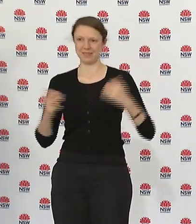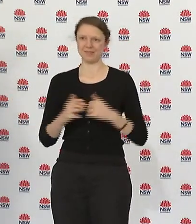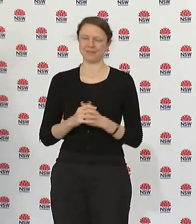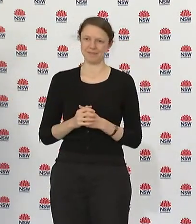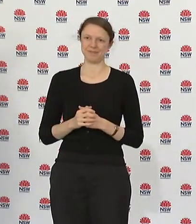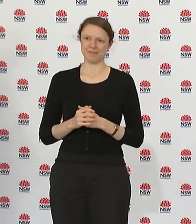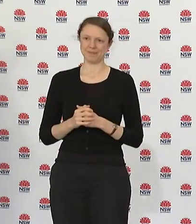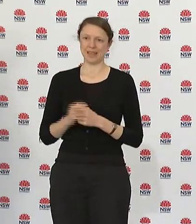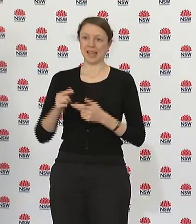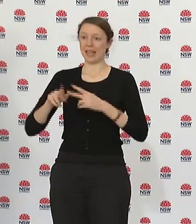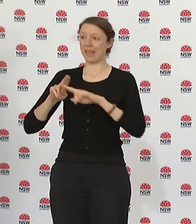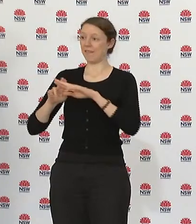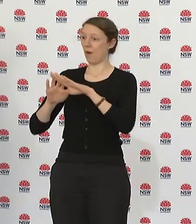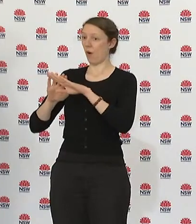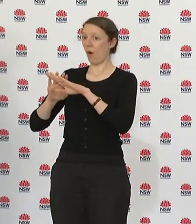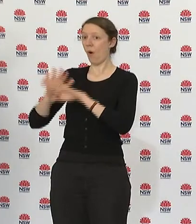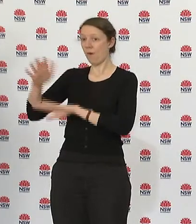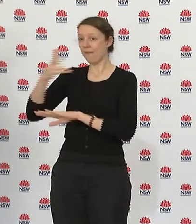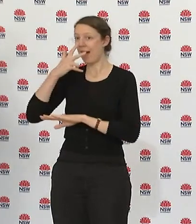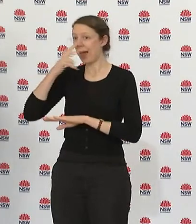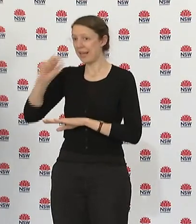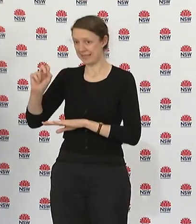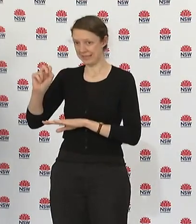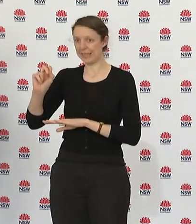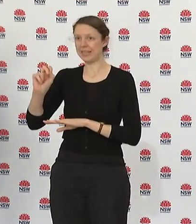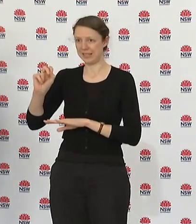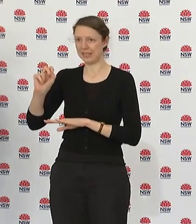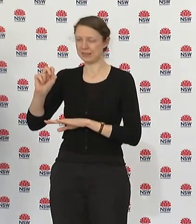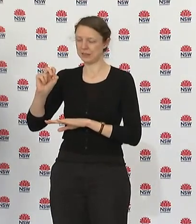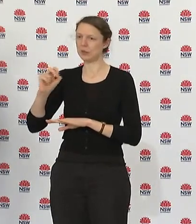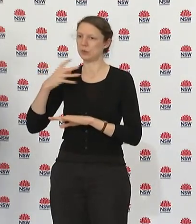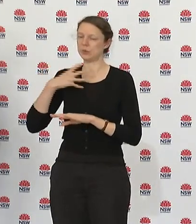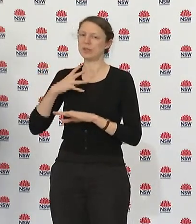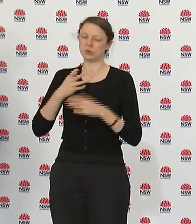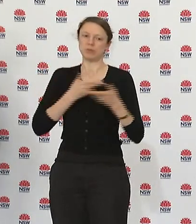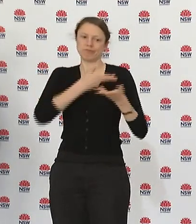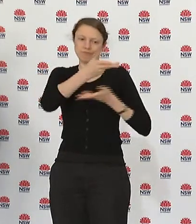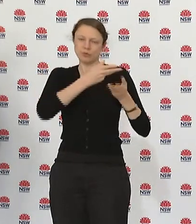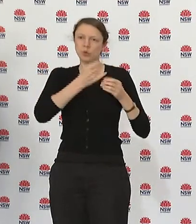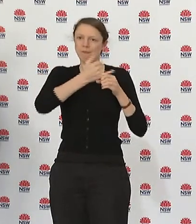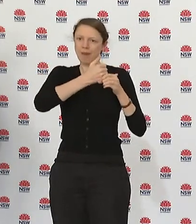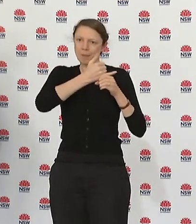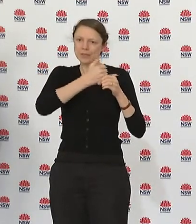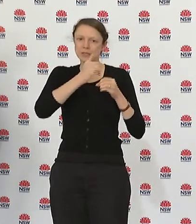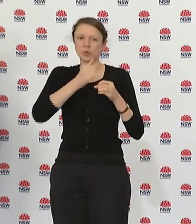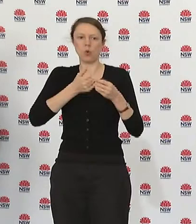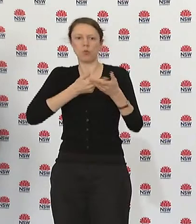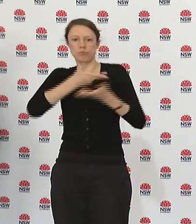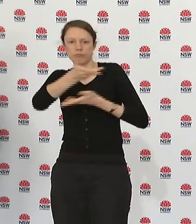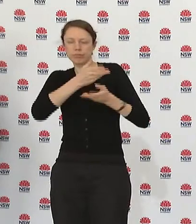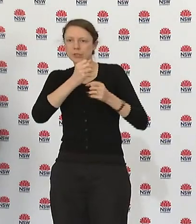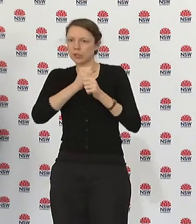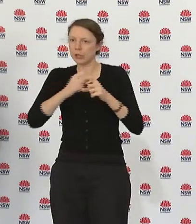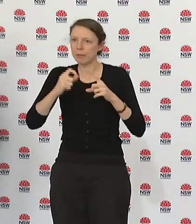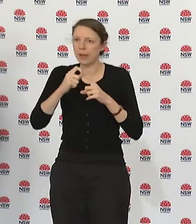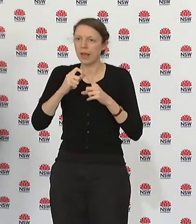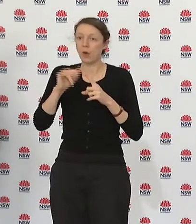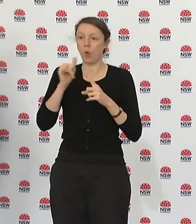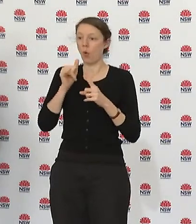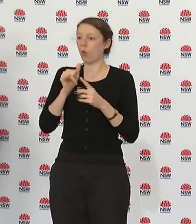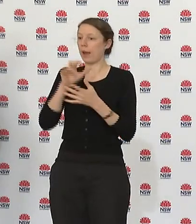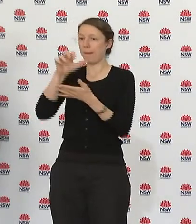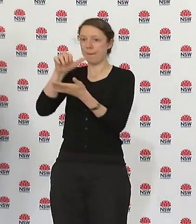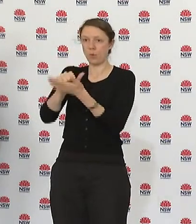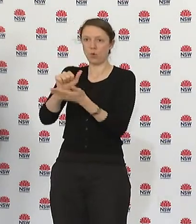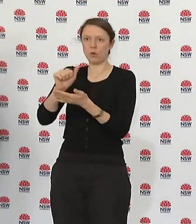vaccine, but they should talk to their pharmacist, as the Premier announced a bit later, or talk to their GP, or they can come to book into